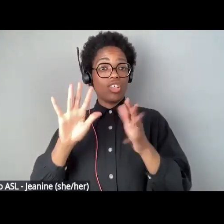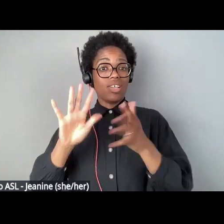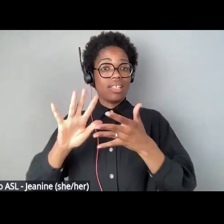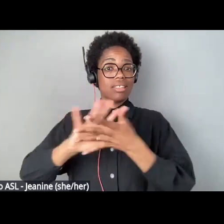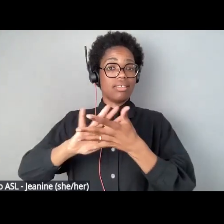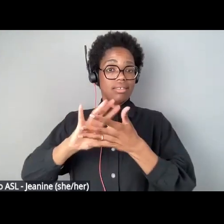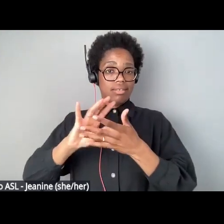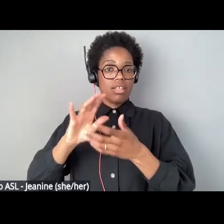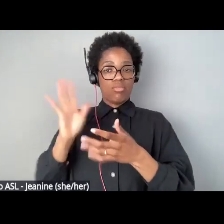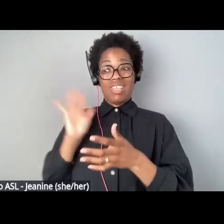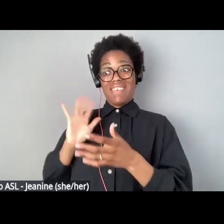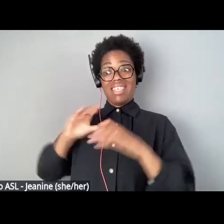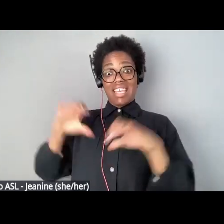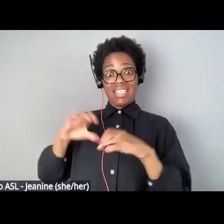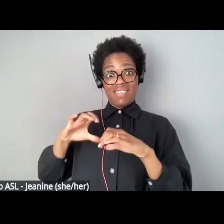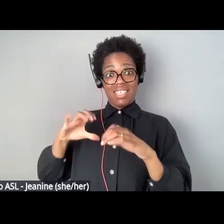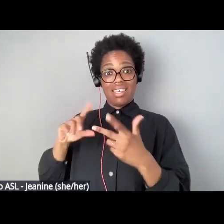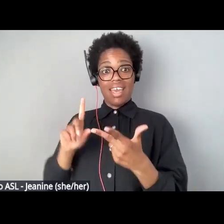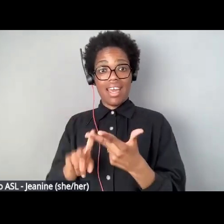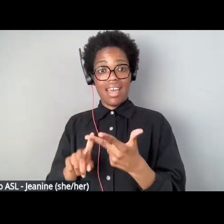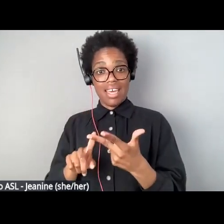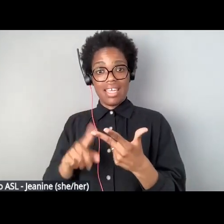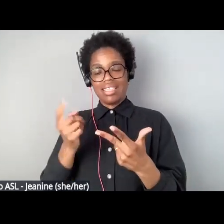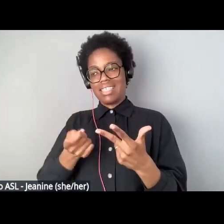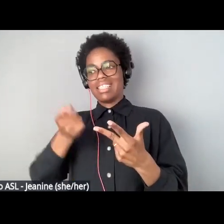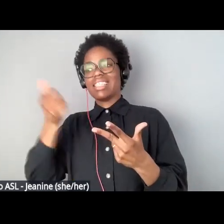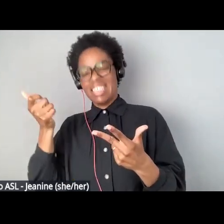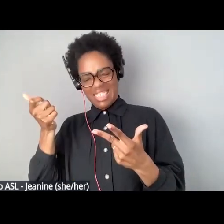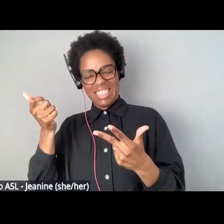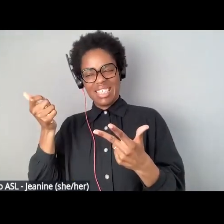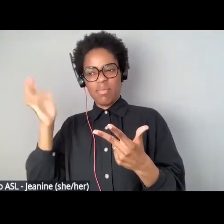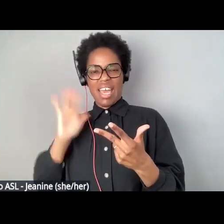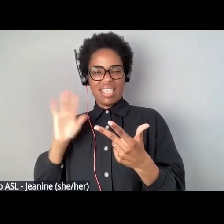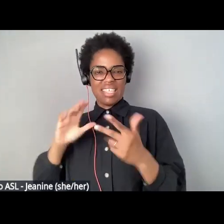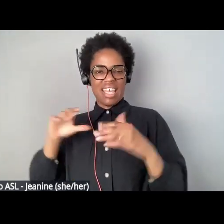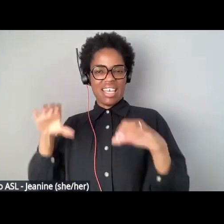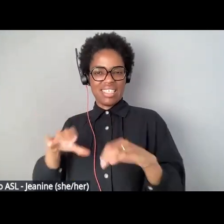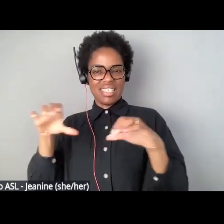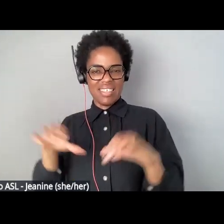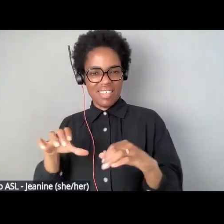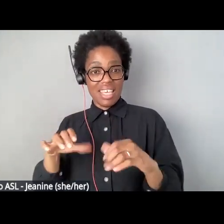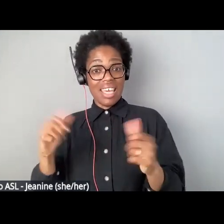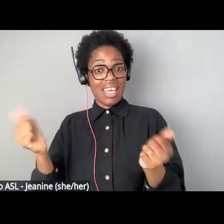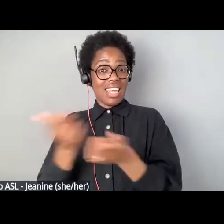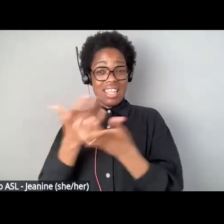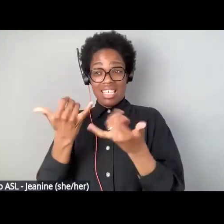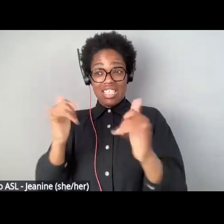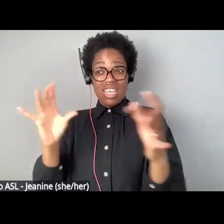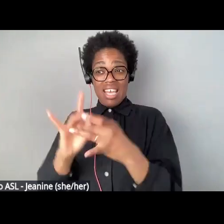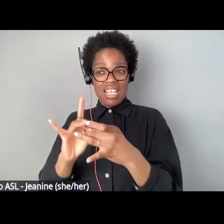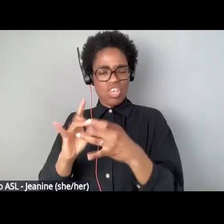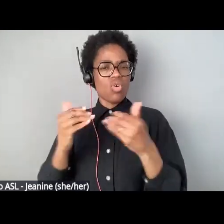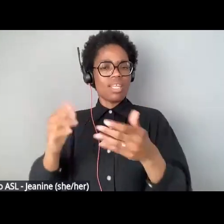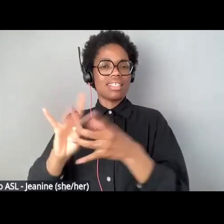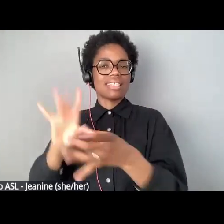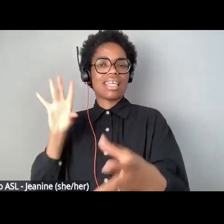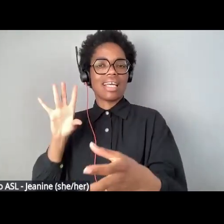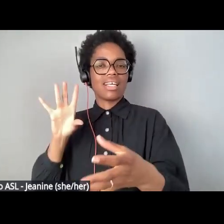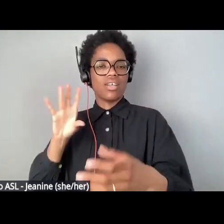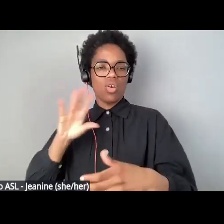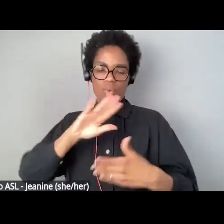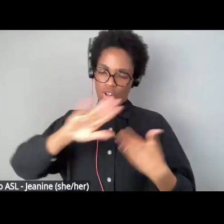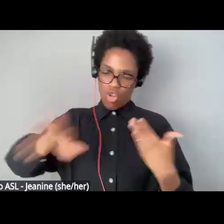specific activity. If that's still on after manage future activity, disconnect anything in there. Just turn it all